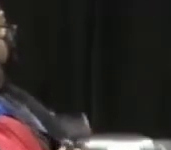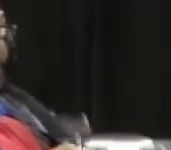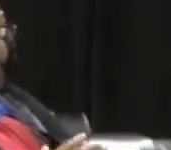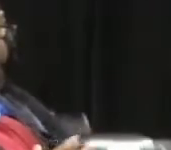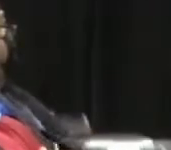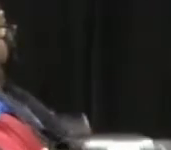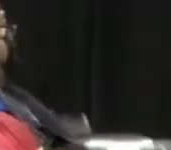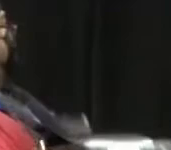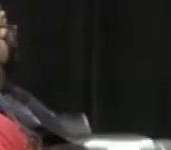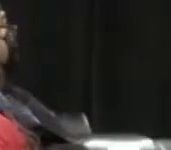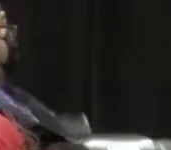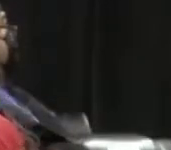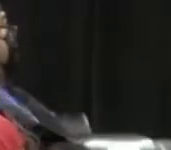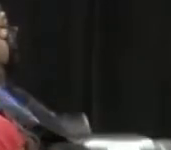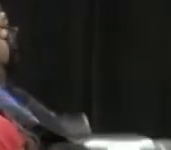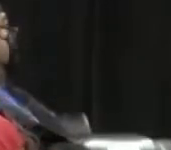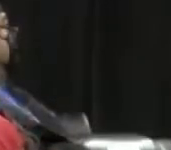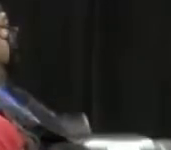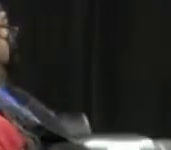Esteban?